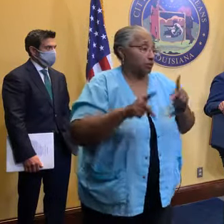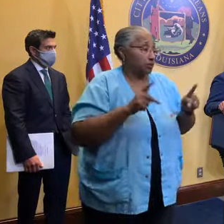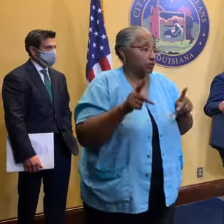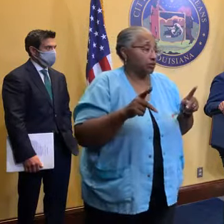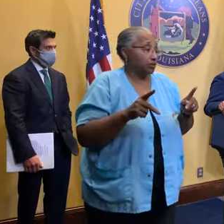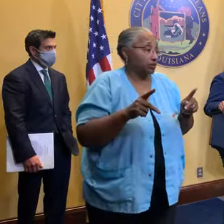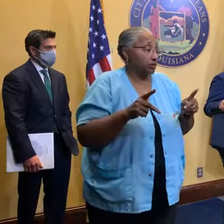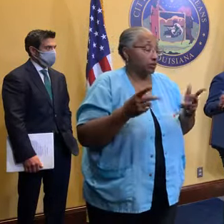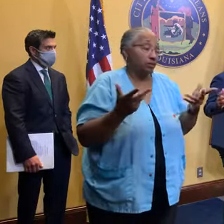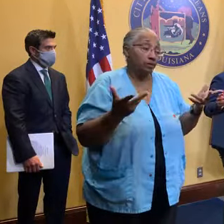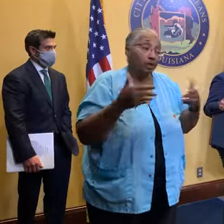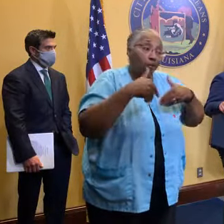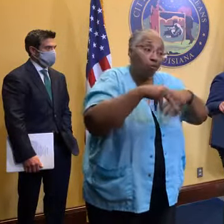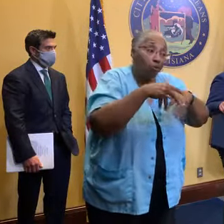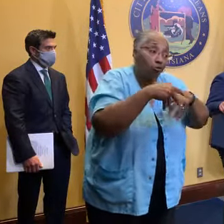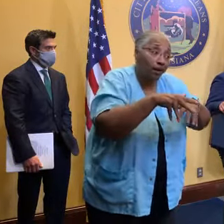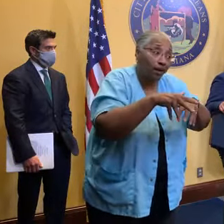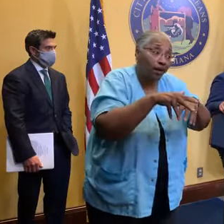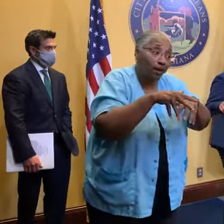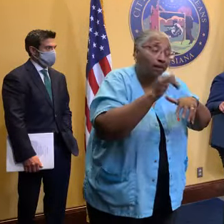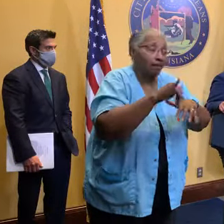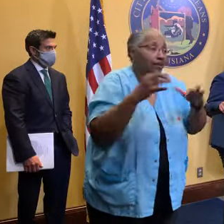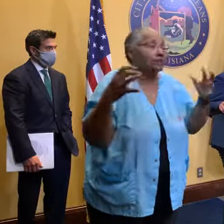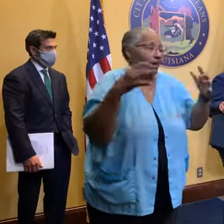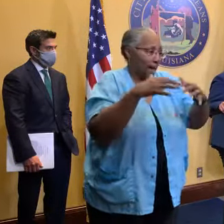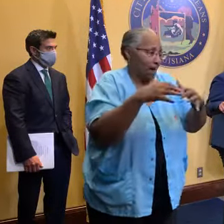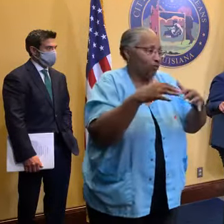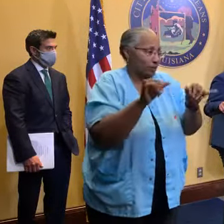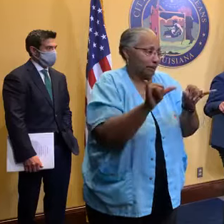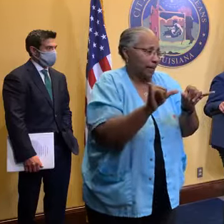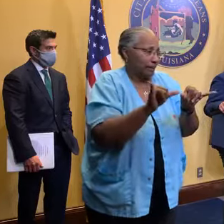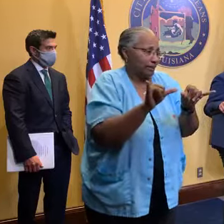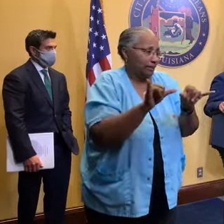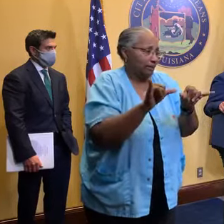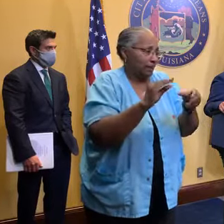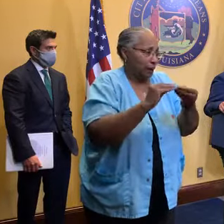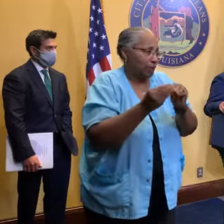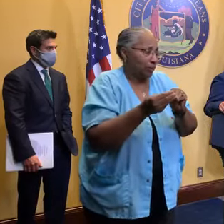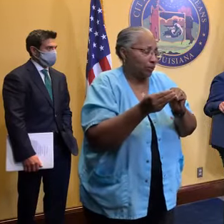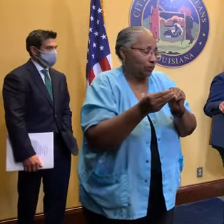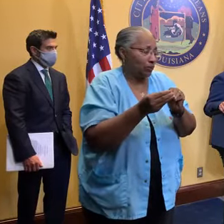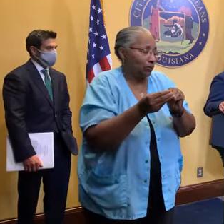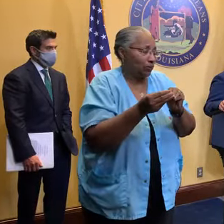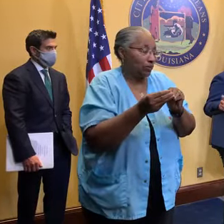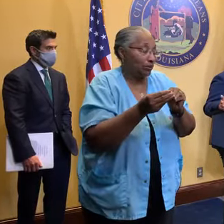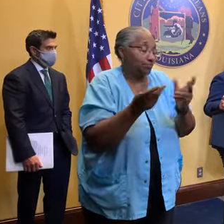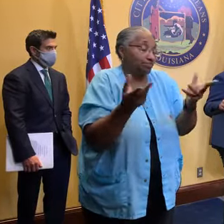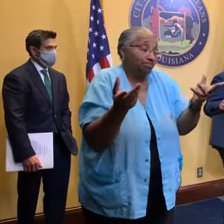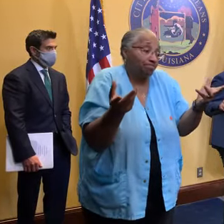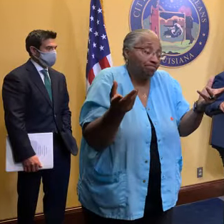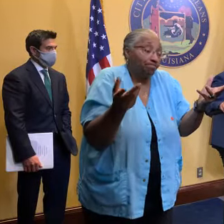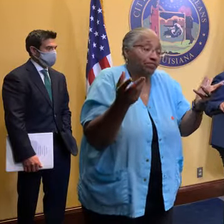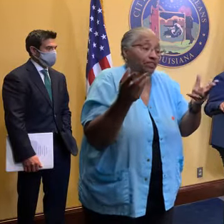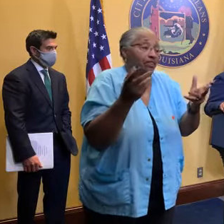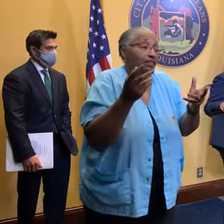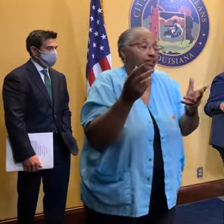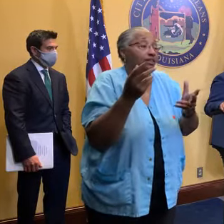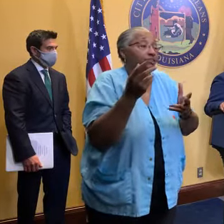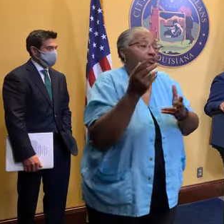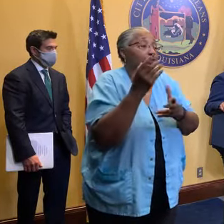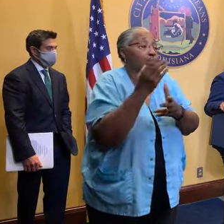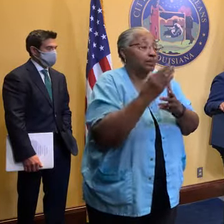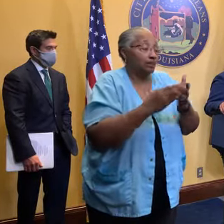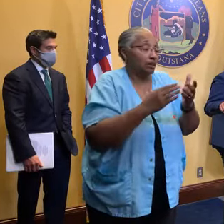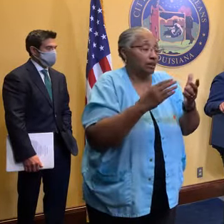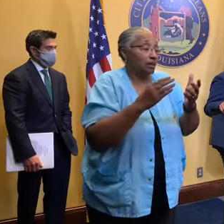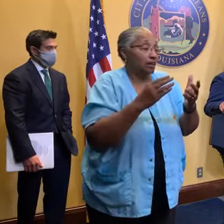Truly a parade, that's a gathering size. And so unfortunately, there was some blowback, I know,